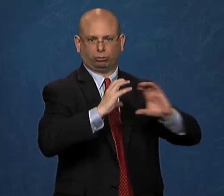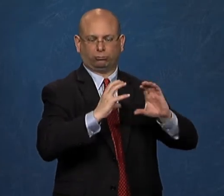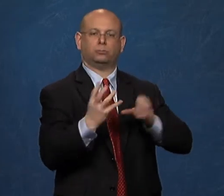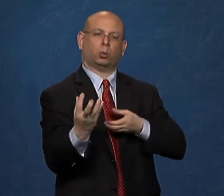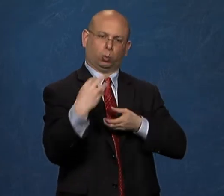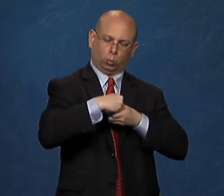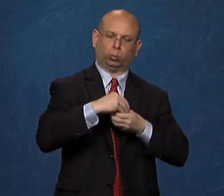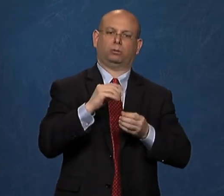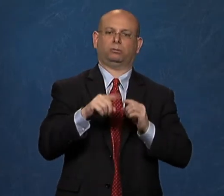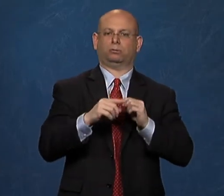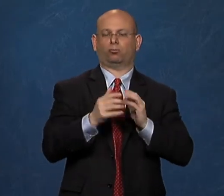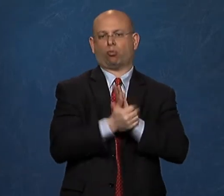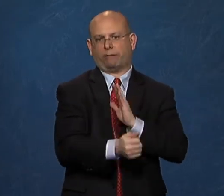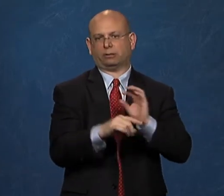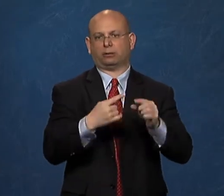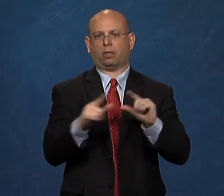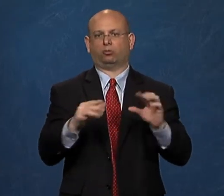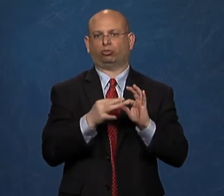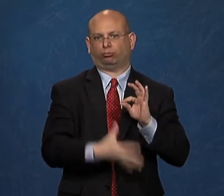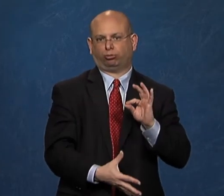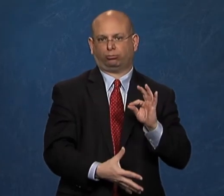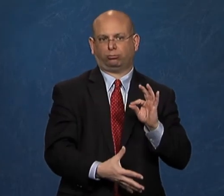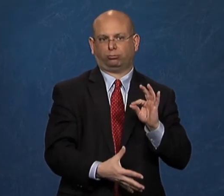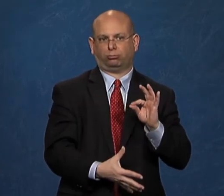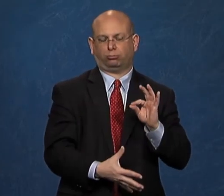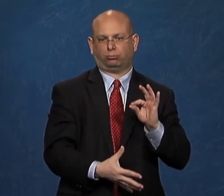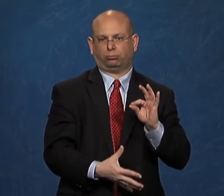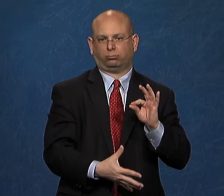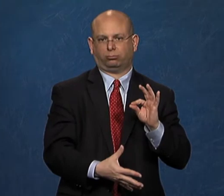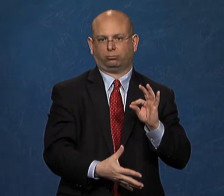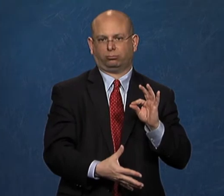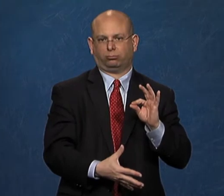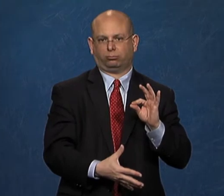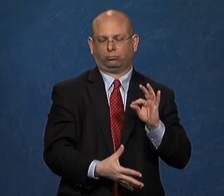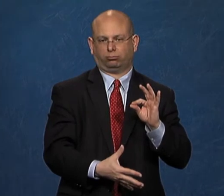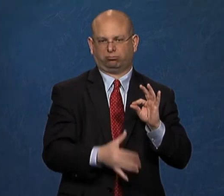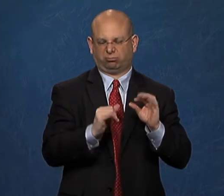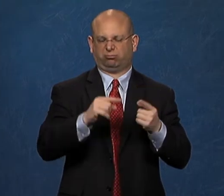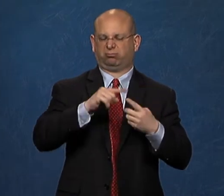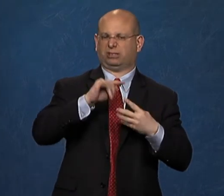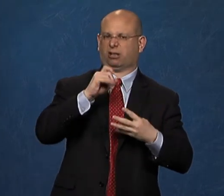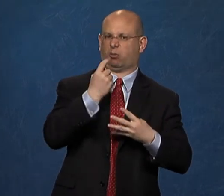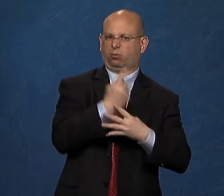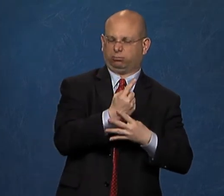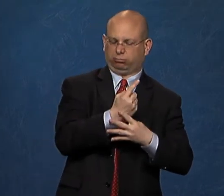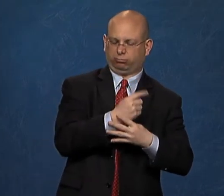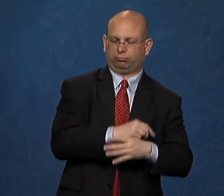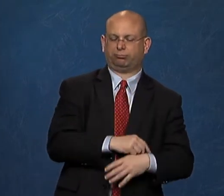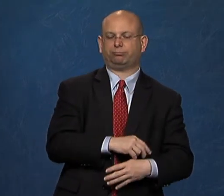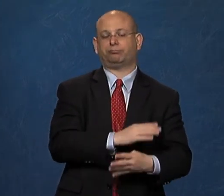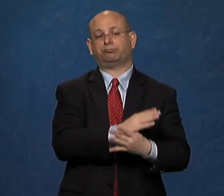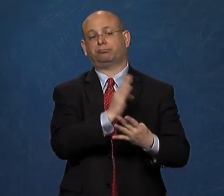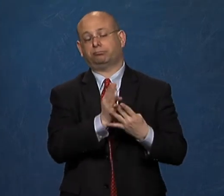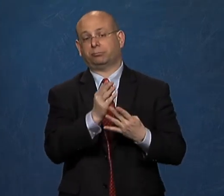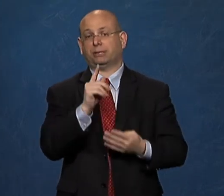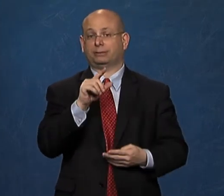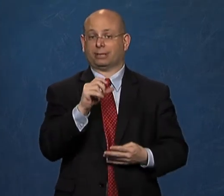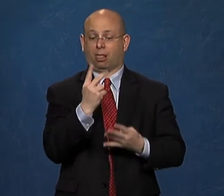effectively. And for deaf people, that means communication, meaning the provision of qualified sign language interpreters. So that's what's covered under Title I of